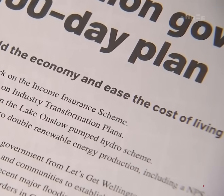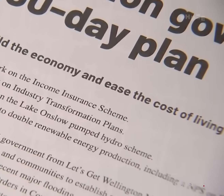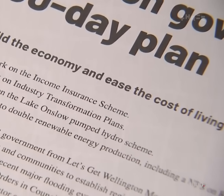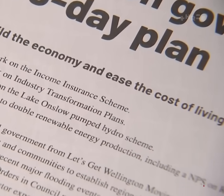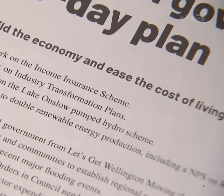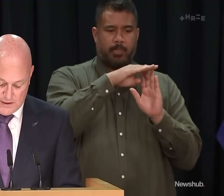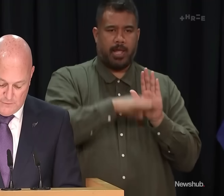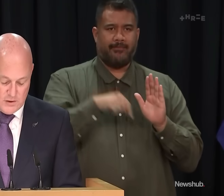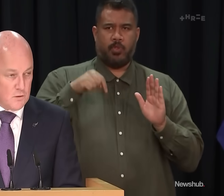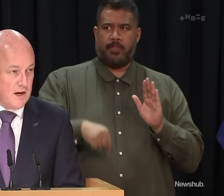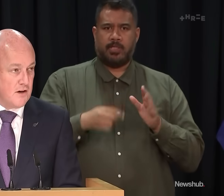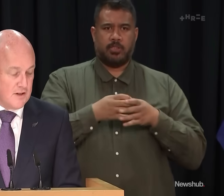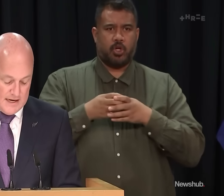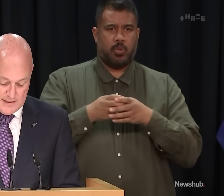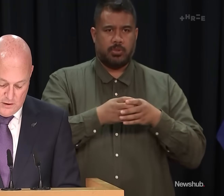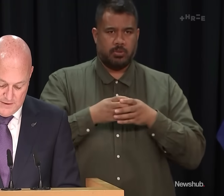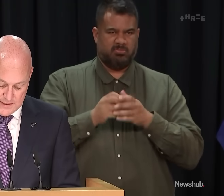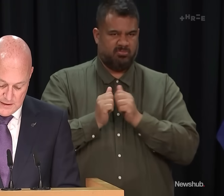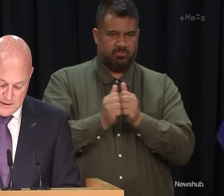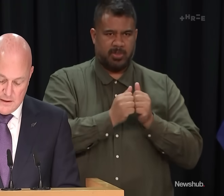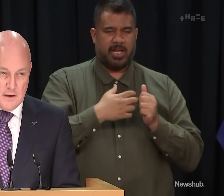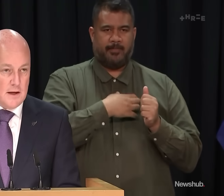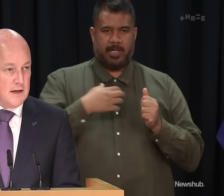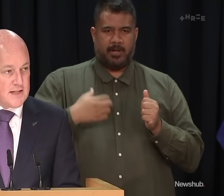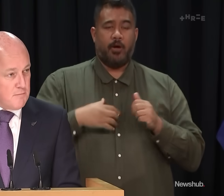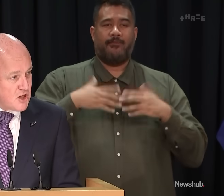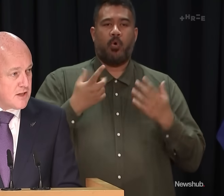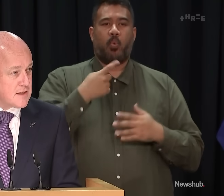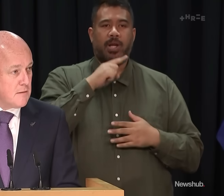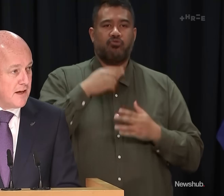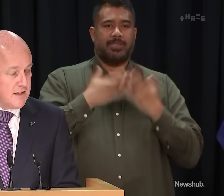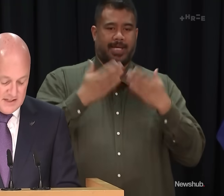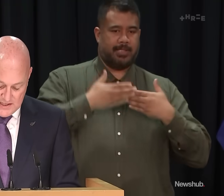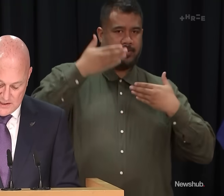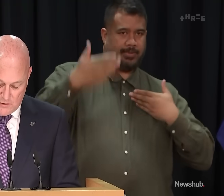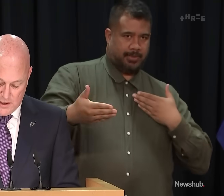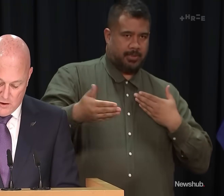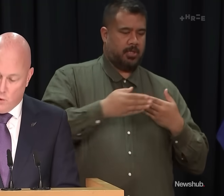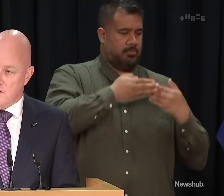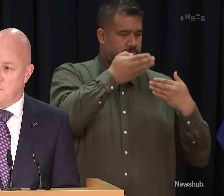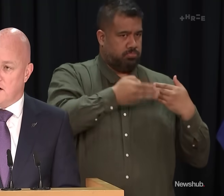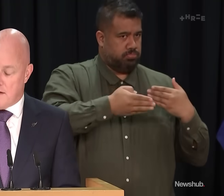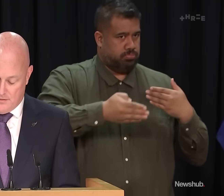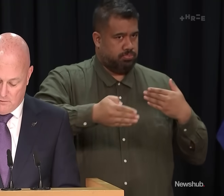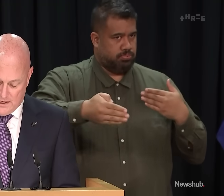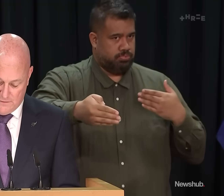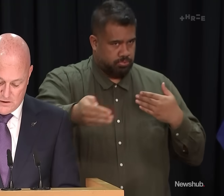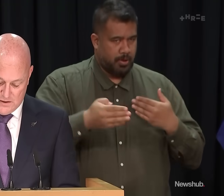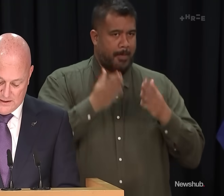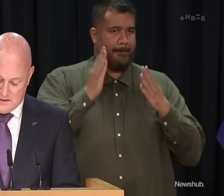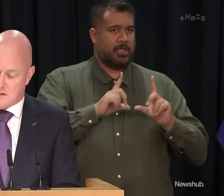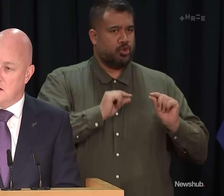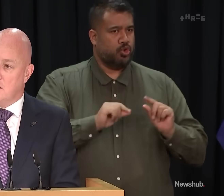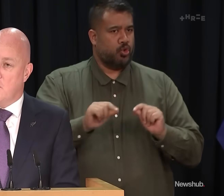this coalition government's first 100 days in office. It is ambitious, but it is necessary in order to bring about the relief to